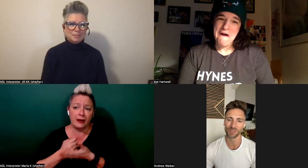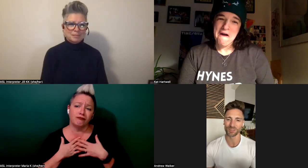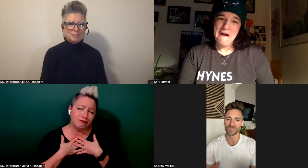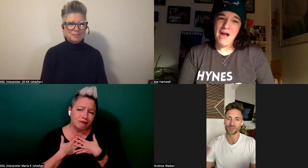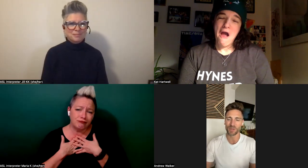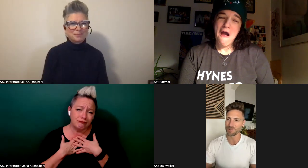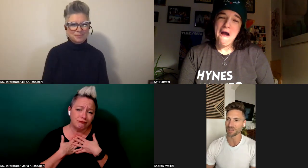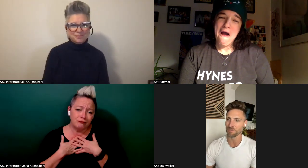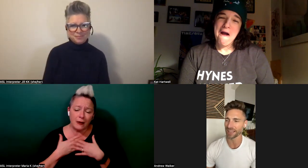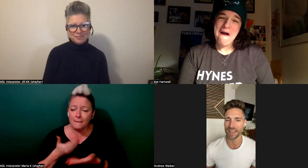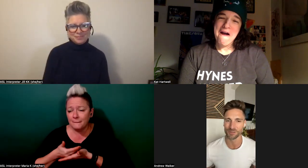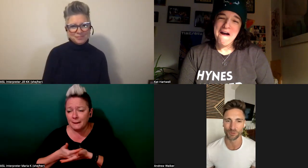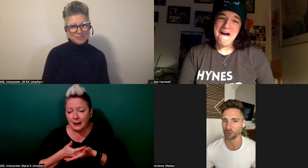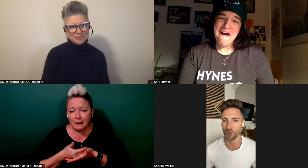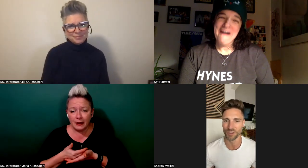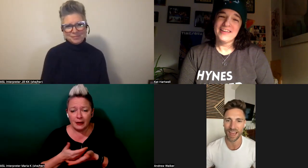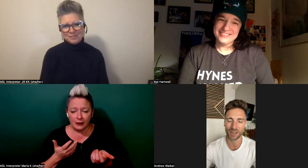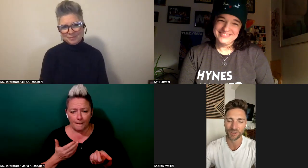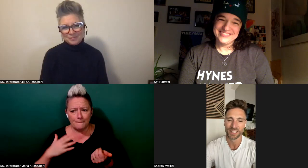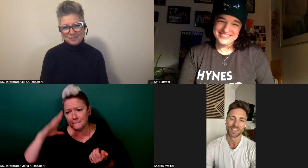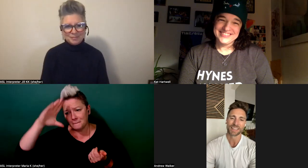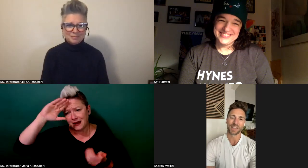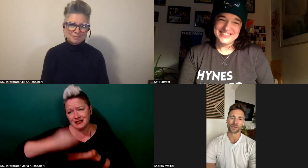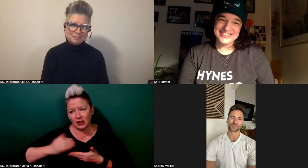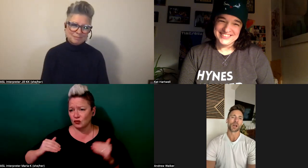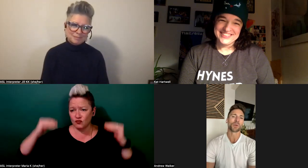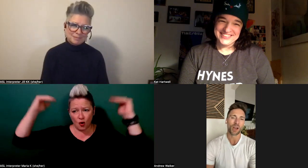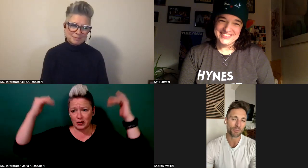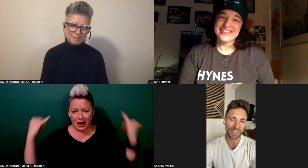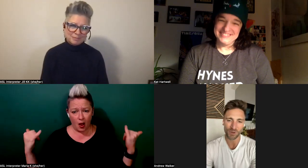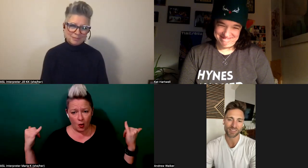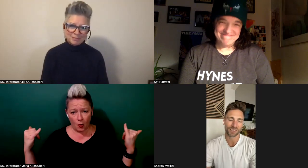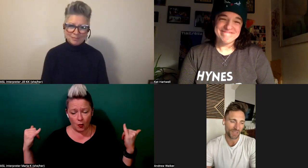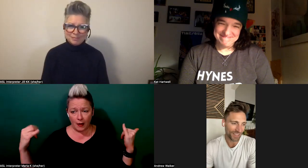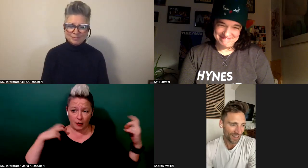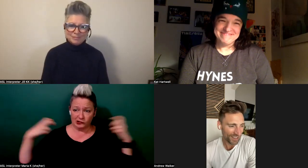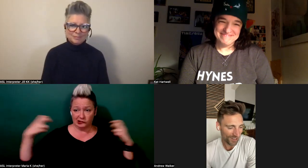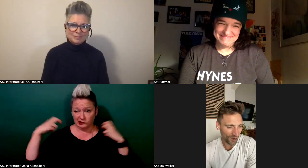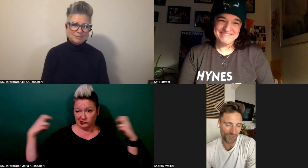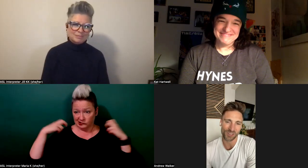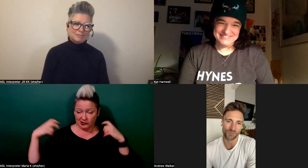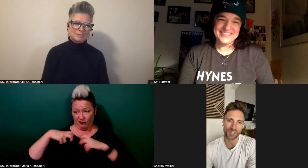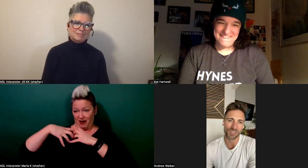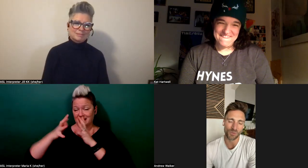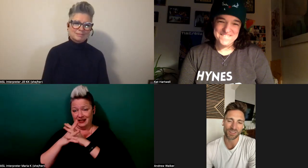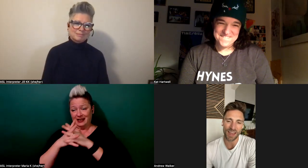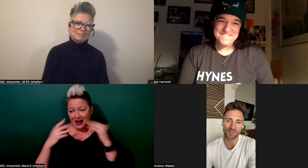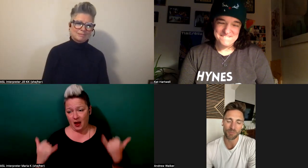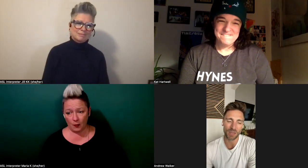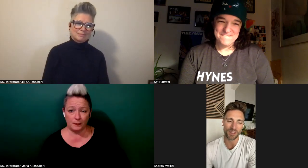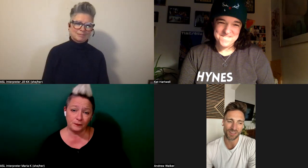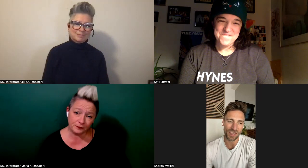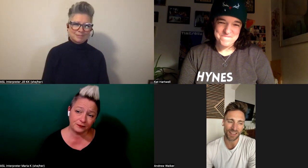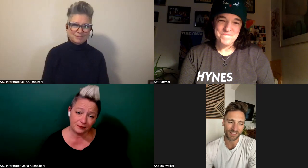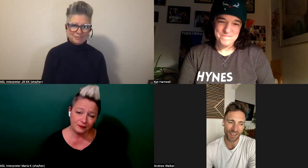amazing to have a little baby. My guys are grown now, and they're jumping on me, wrestling me. So it was just really sweet to have